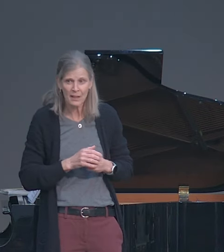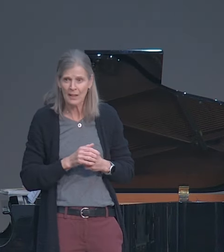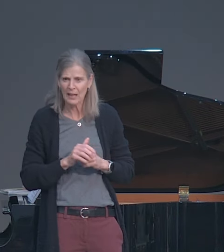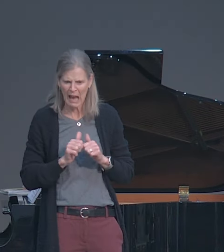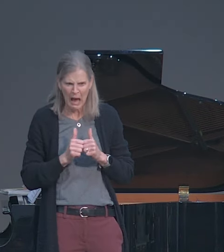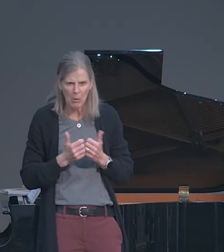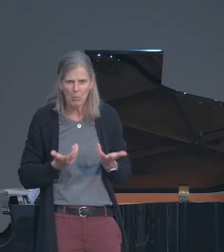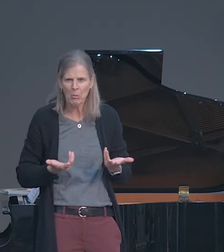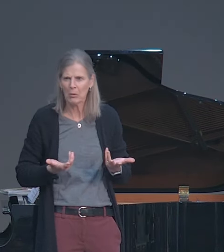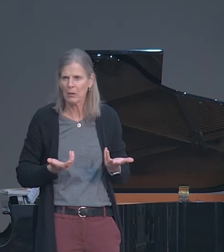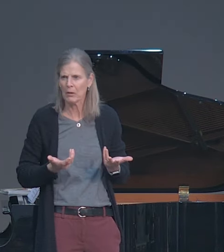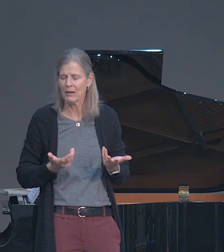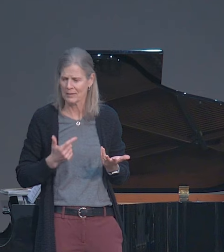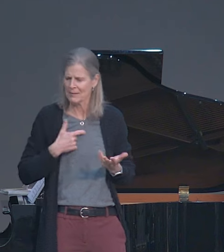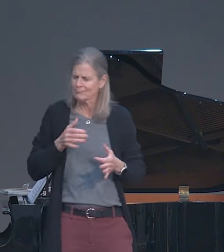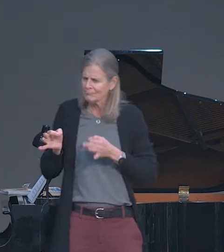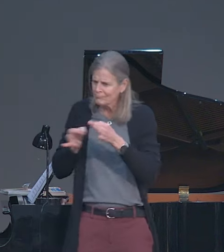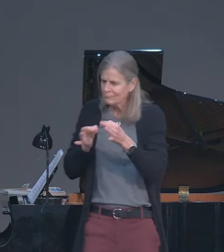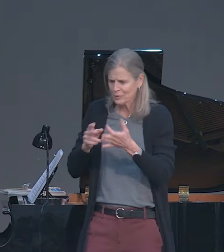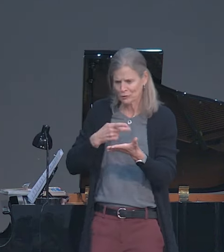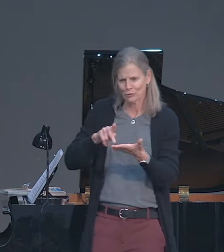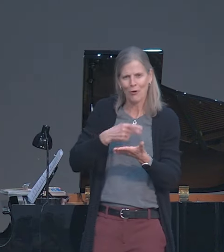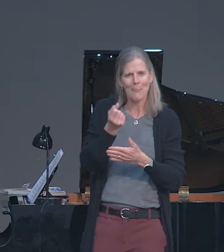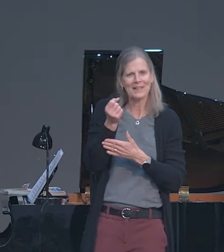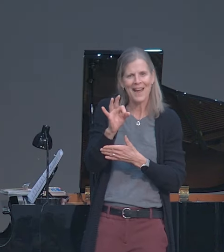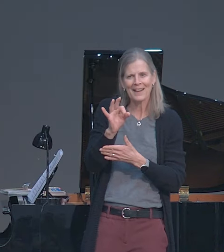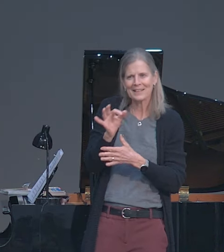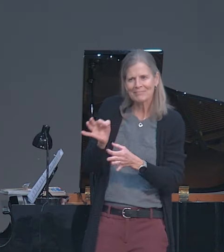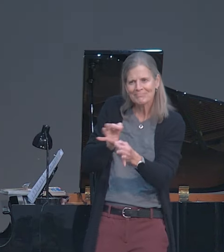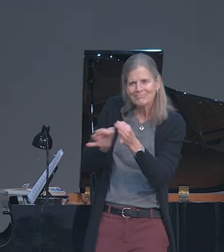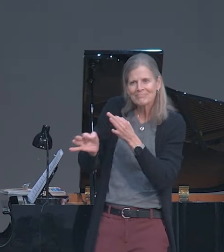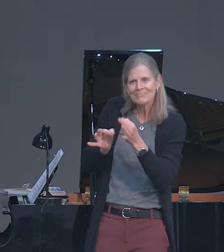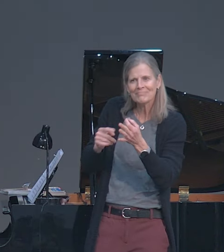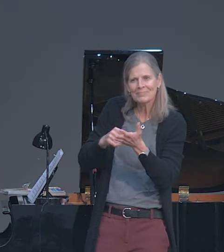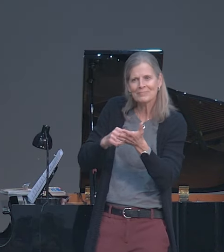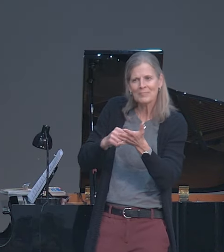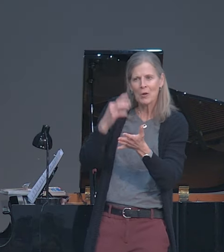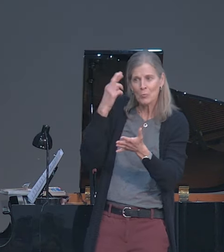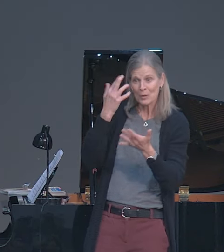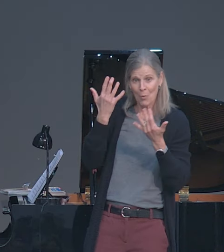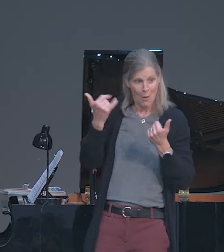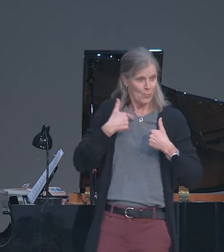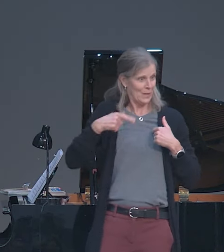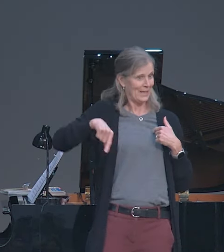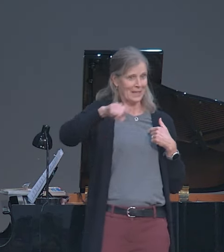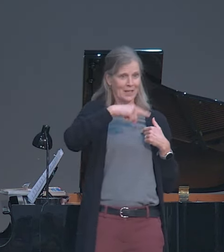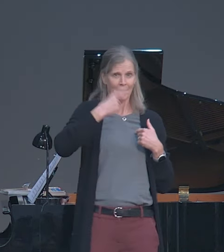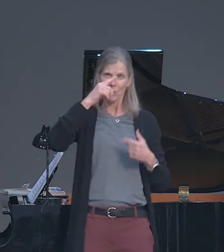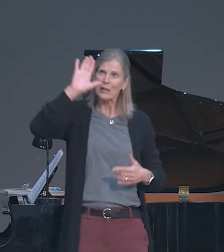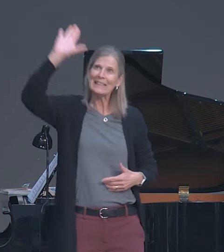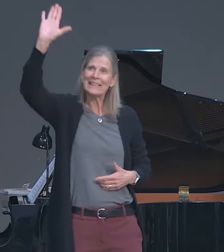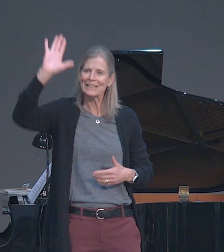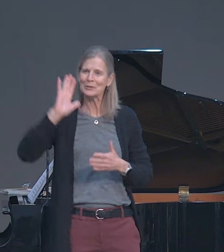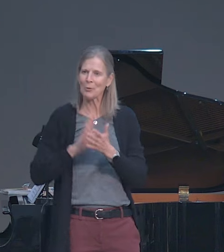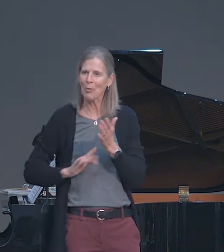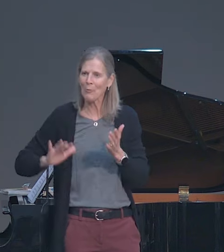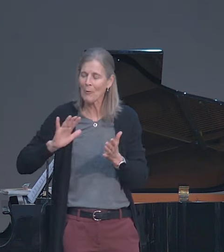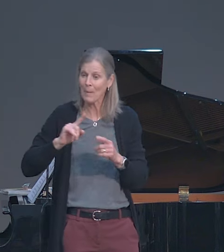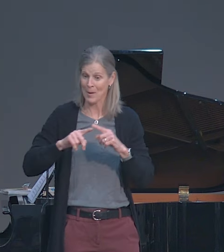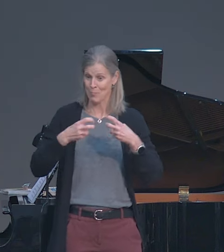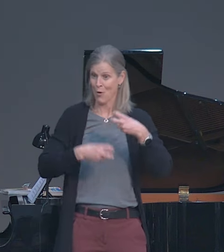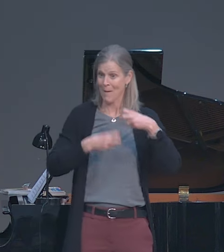How is that? And I was able to take him to Psalm 19 and to show him that the reason that we exist is for God's glory, but the problem is